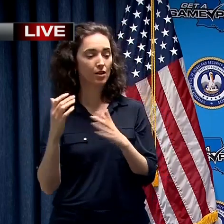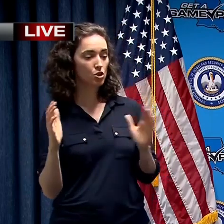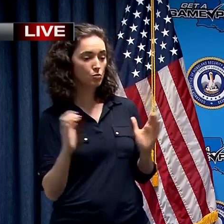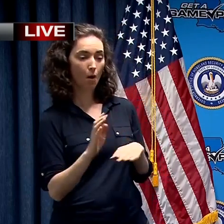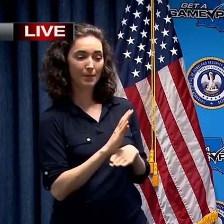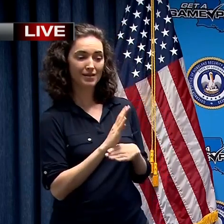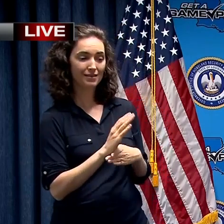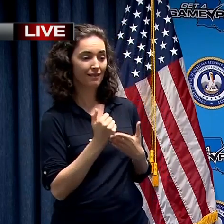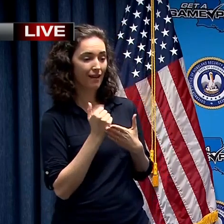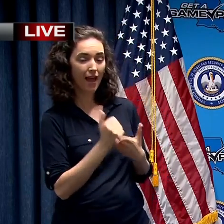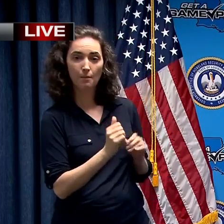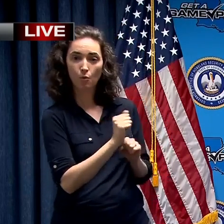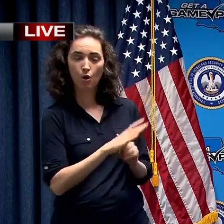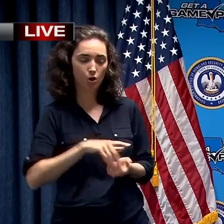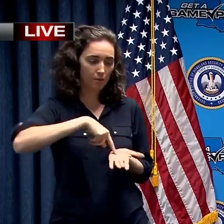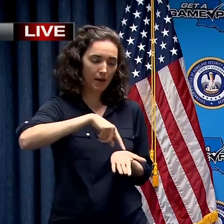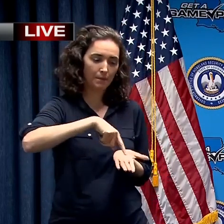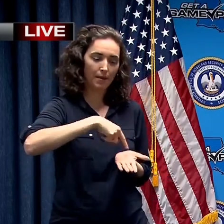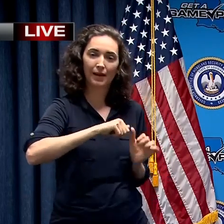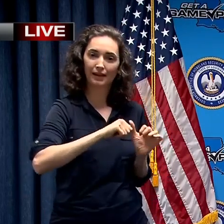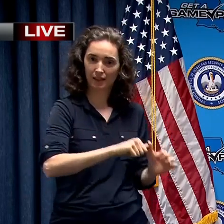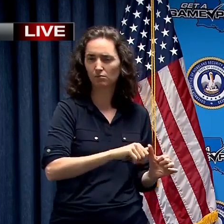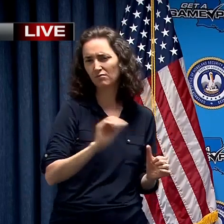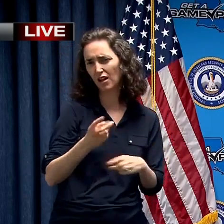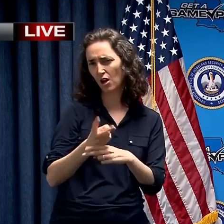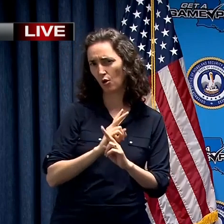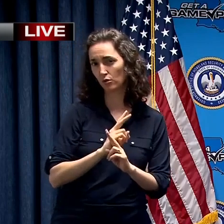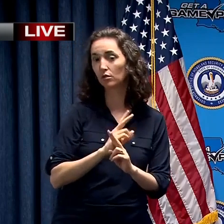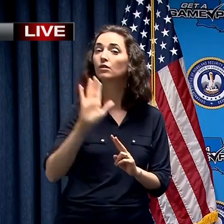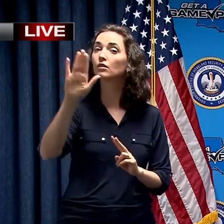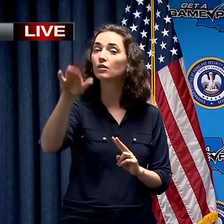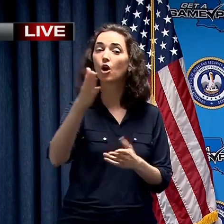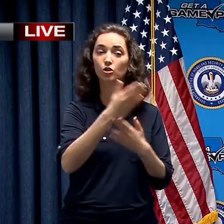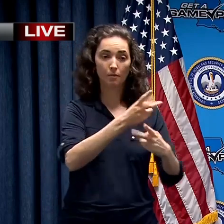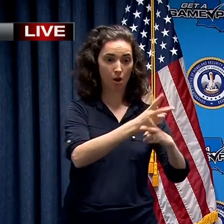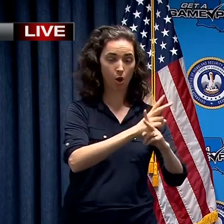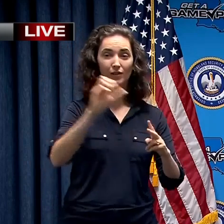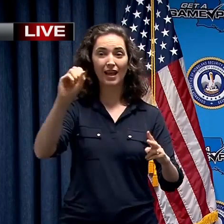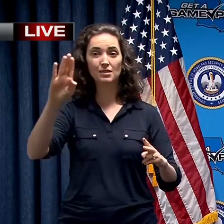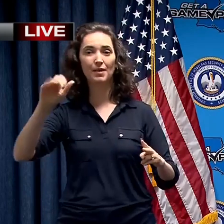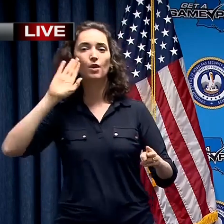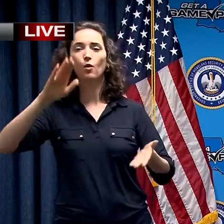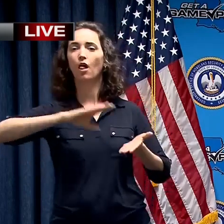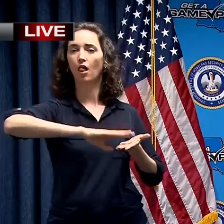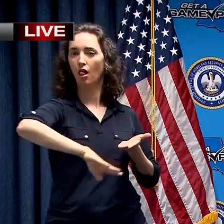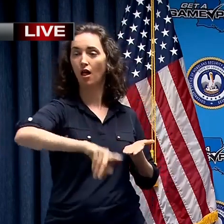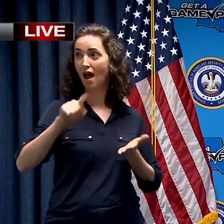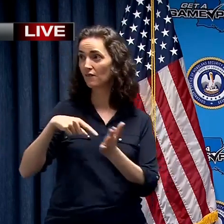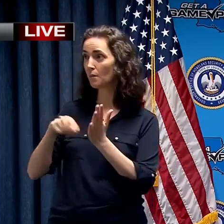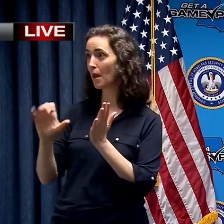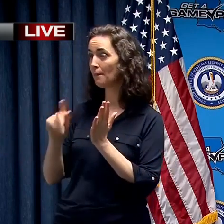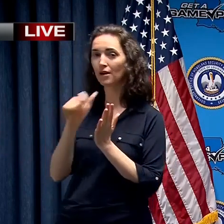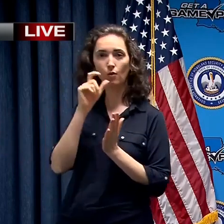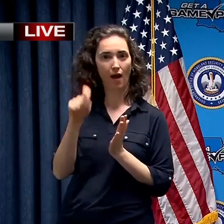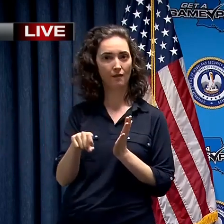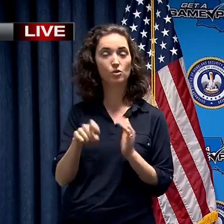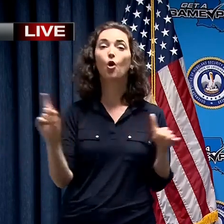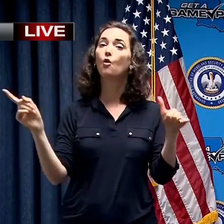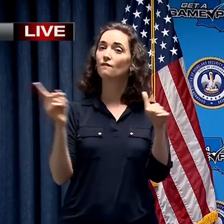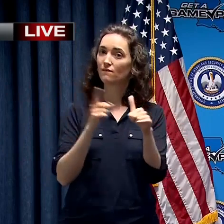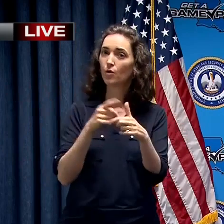keep their workers on payroll, and the SBA will forgive the loan. And this is really important because it's a loan at first, but it can